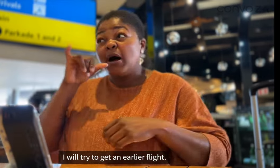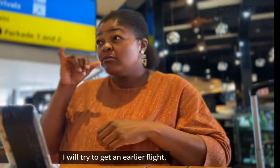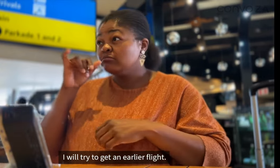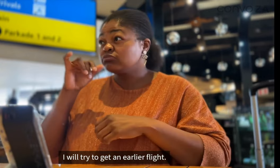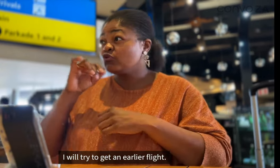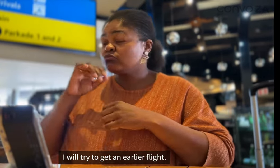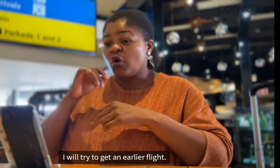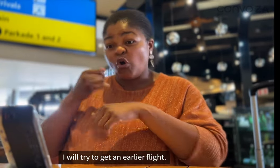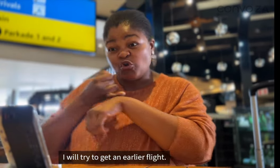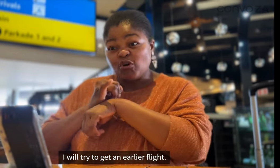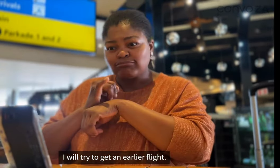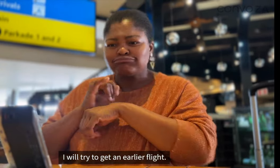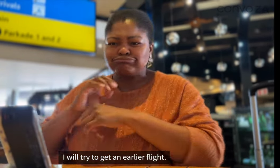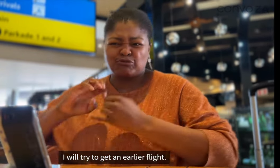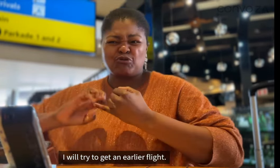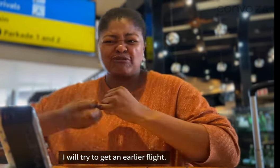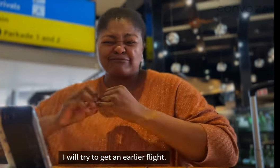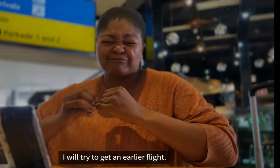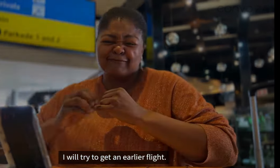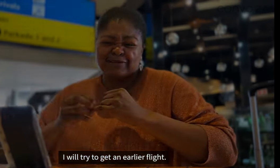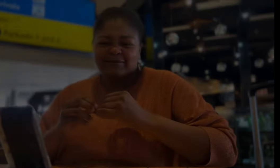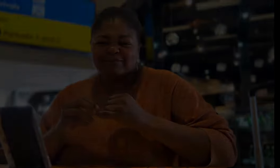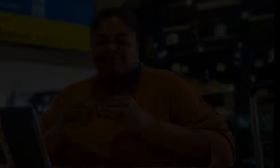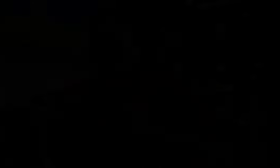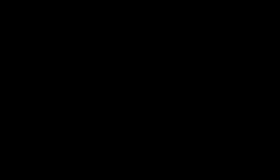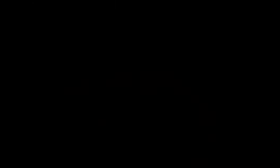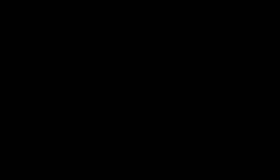Okay, I will try to get an earlier flight.